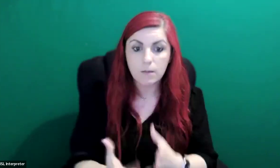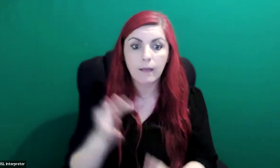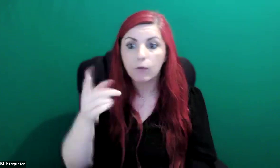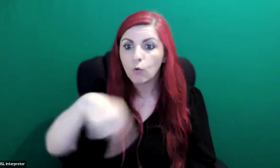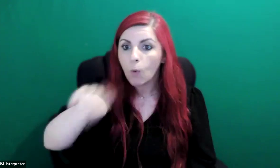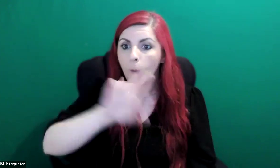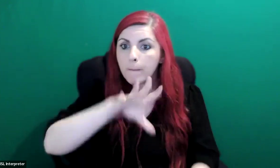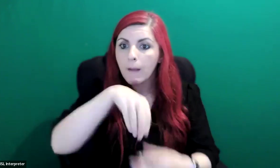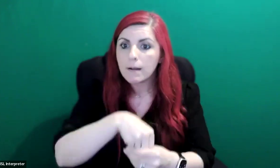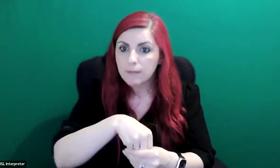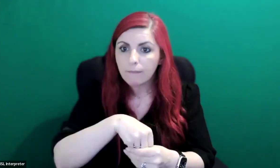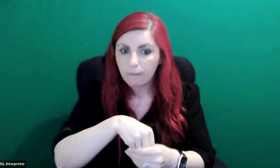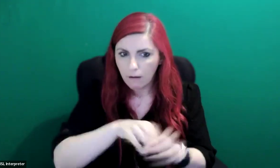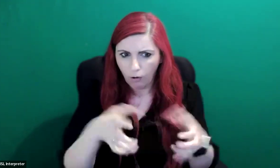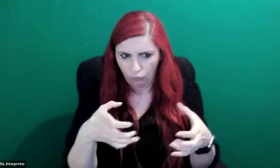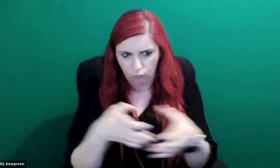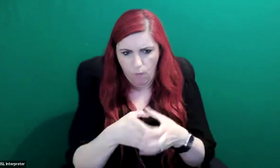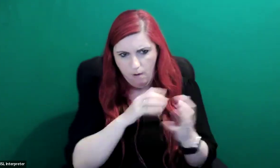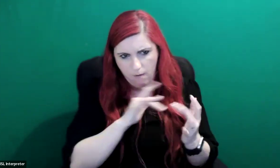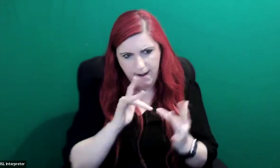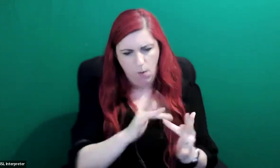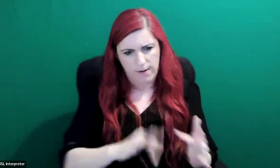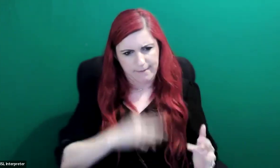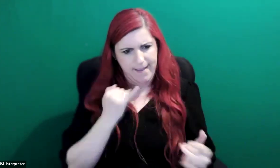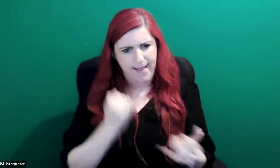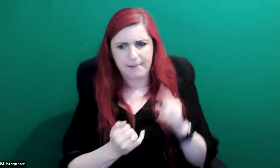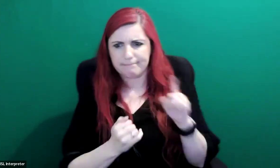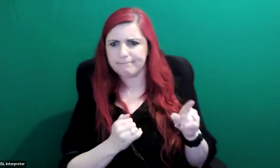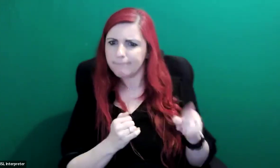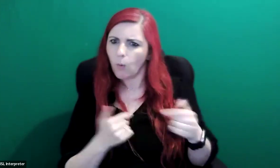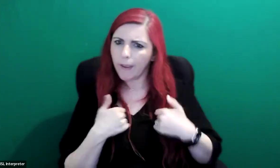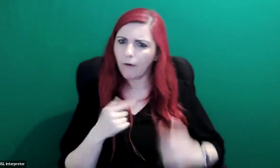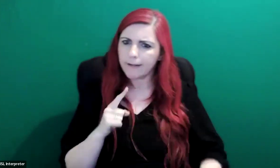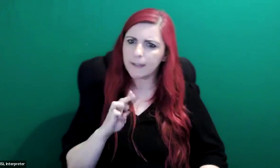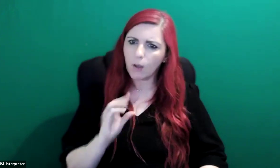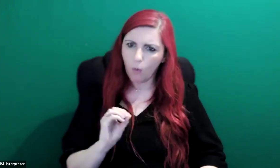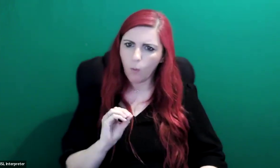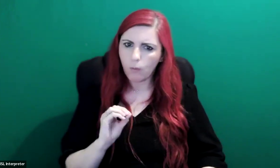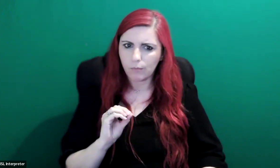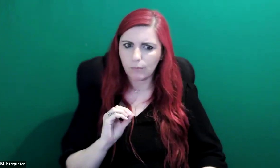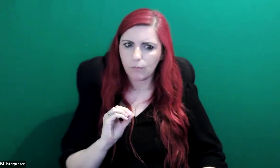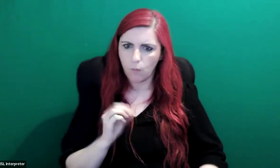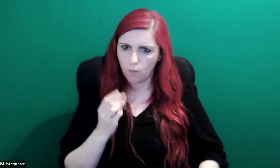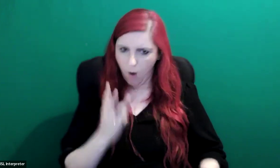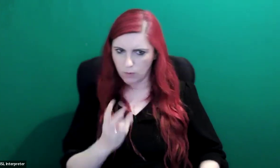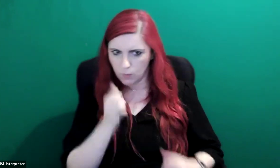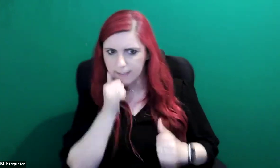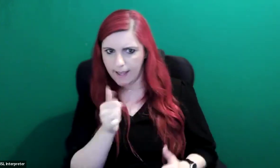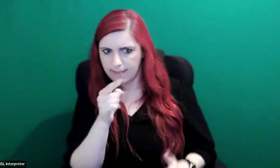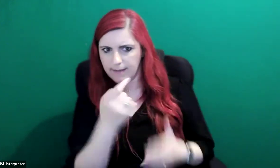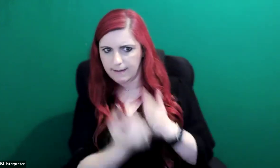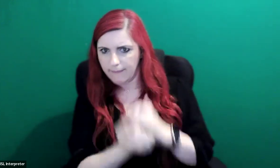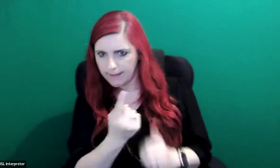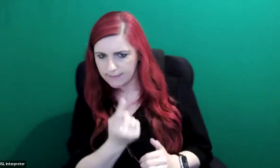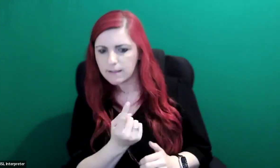of a group or a network and you identify as a disabled person's organization or a disabled person's